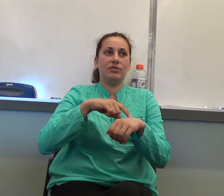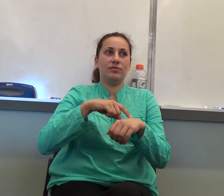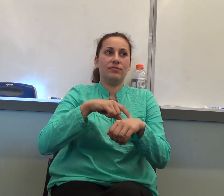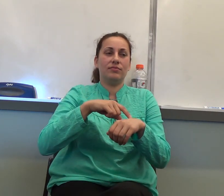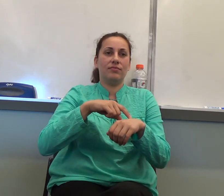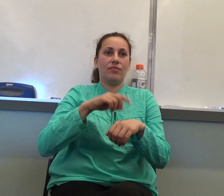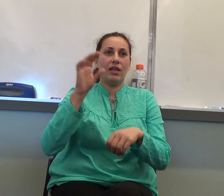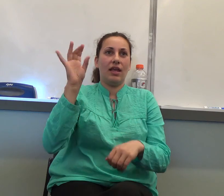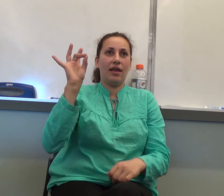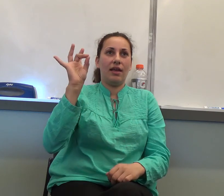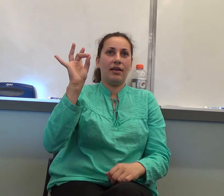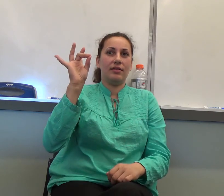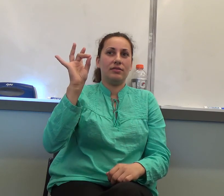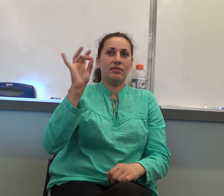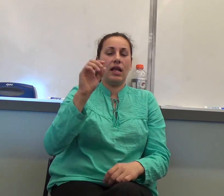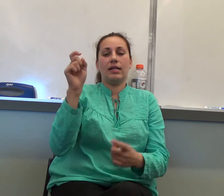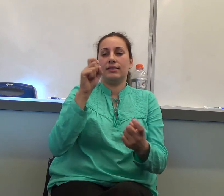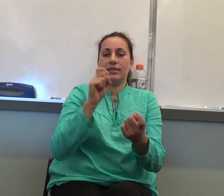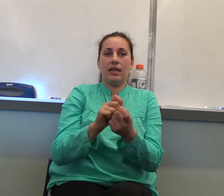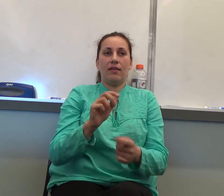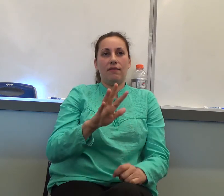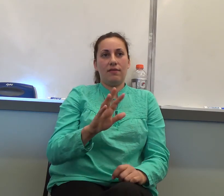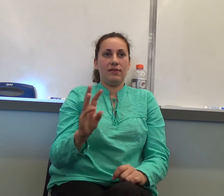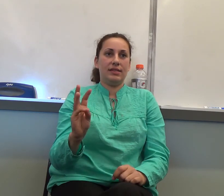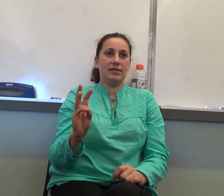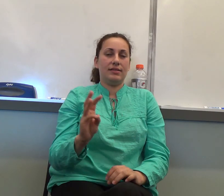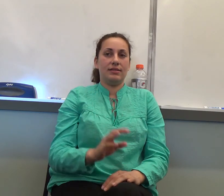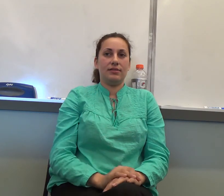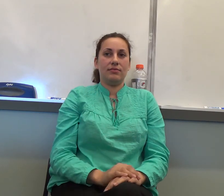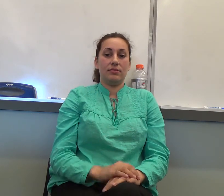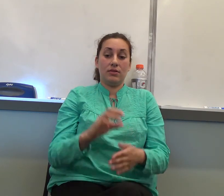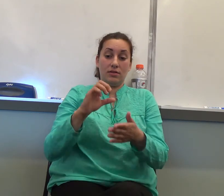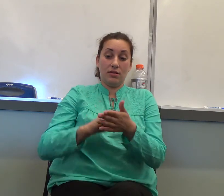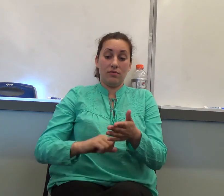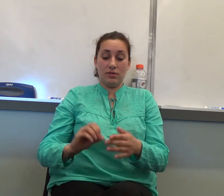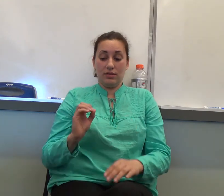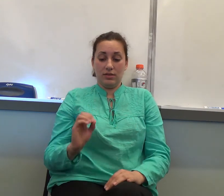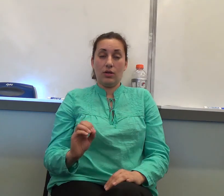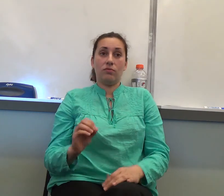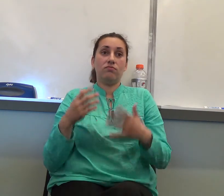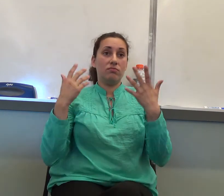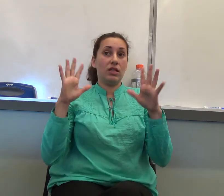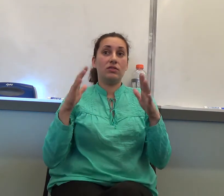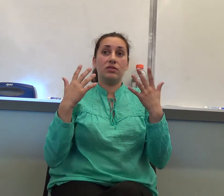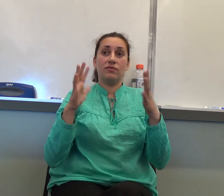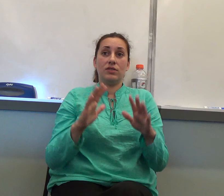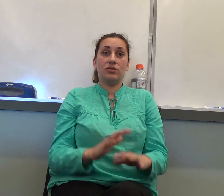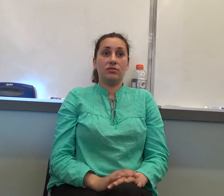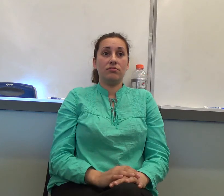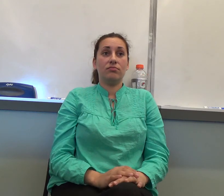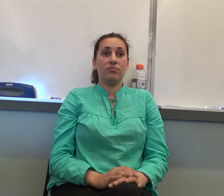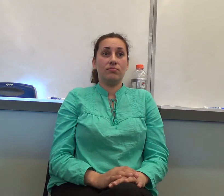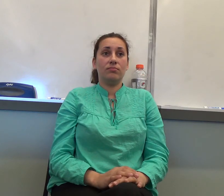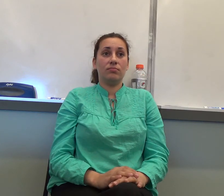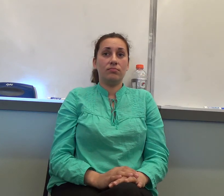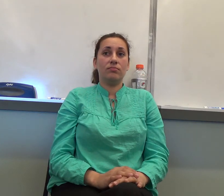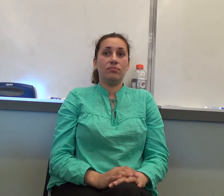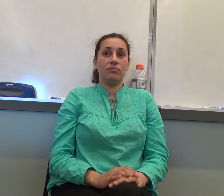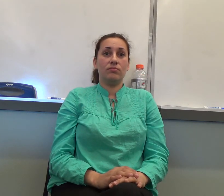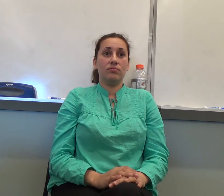That's exactly 56. Okay, subtracting, get 0, and that's it, you're done. That's 8 If you want to,